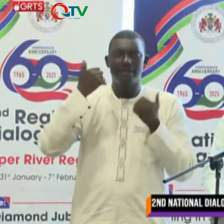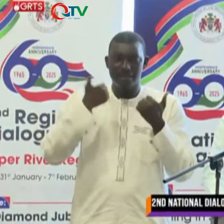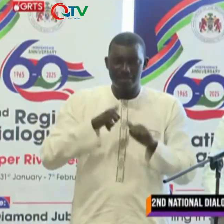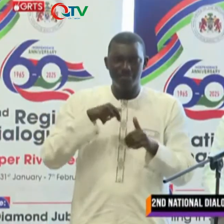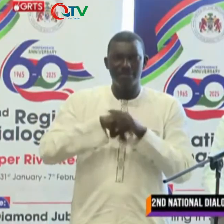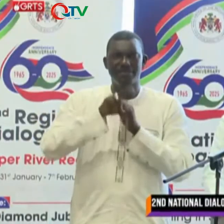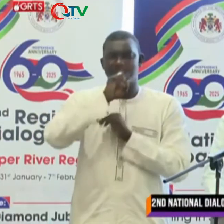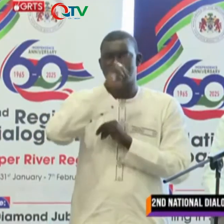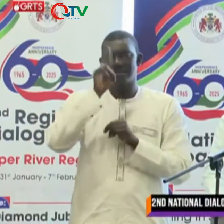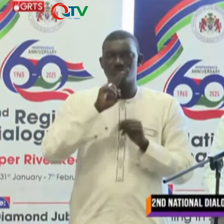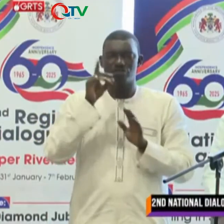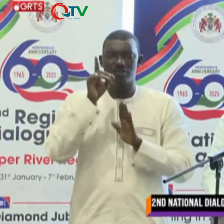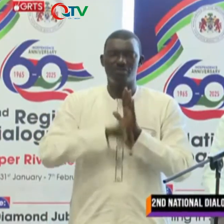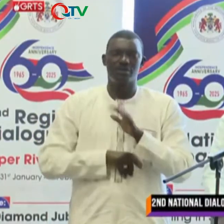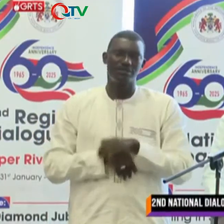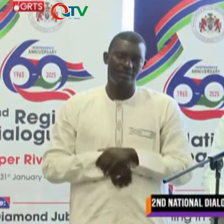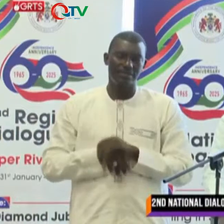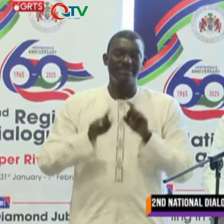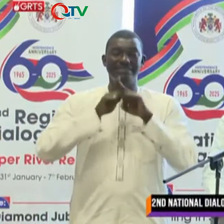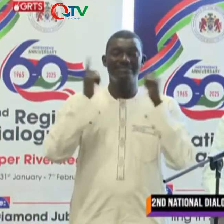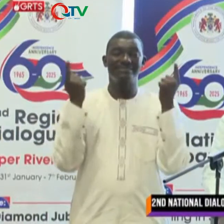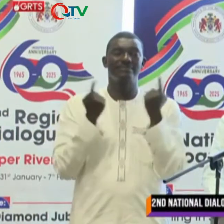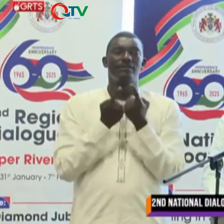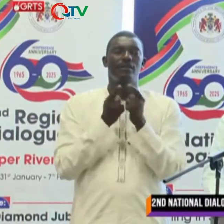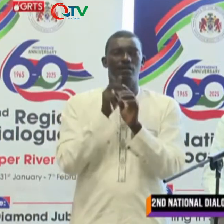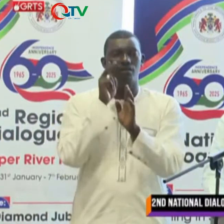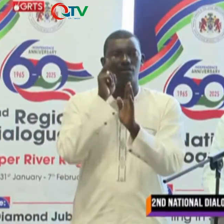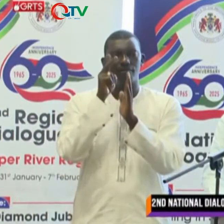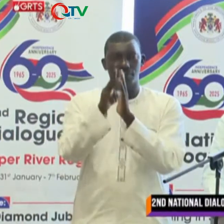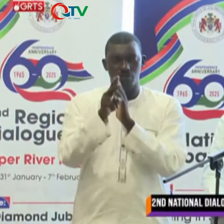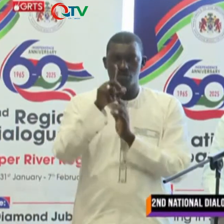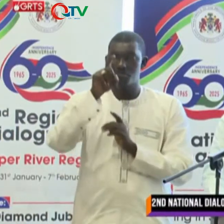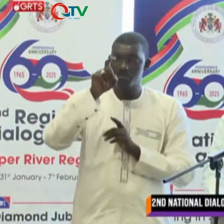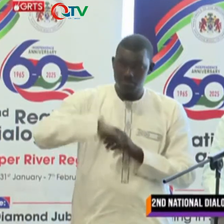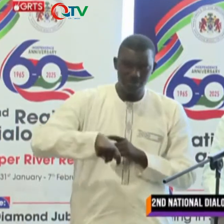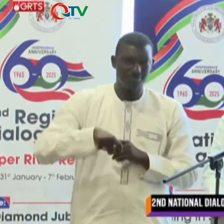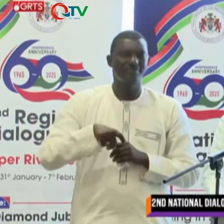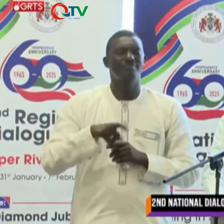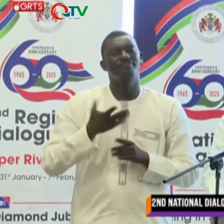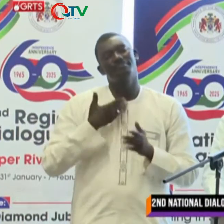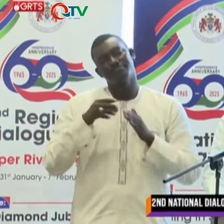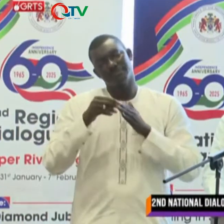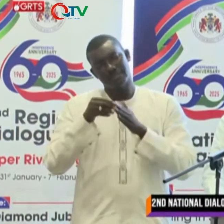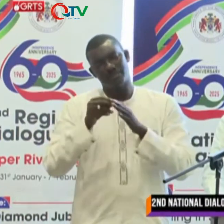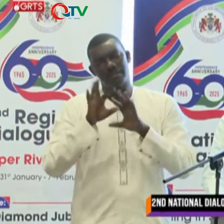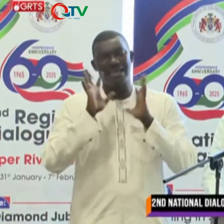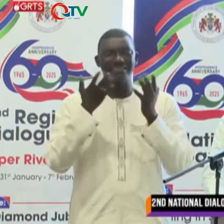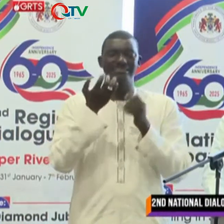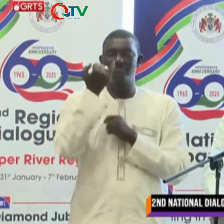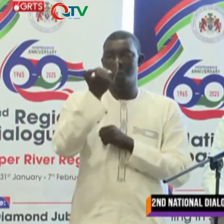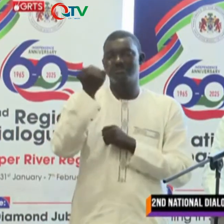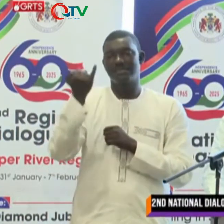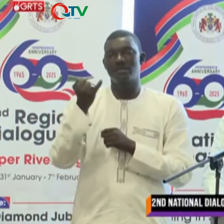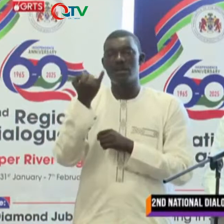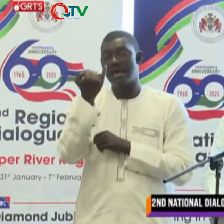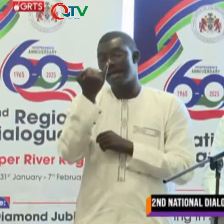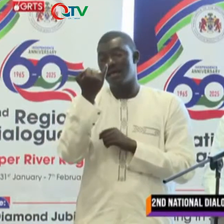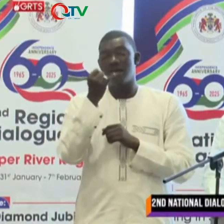project. The general view must take precedence over any particular issue or